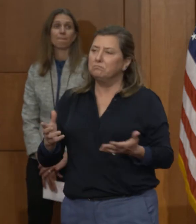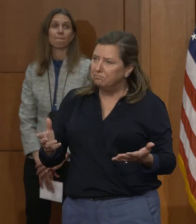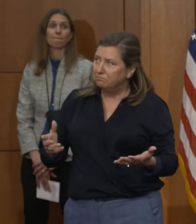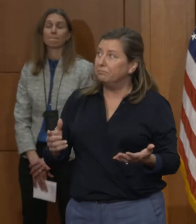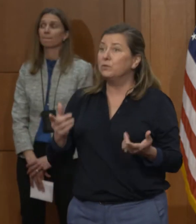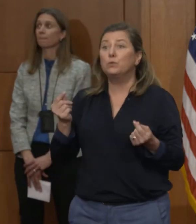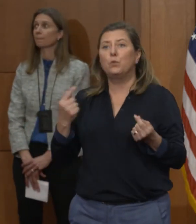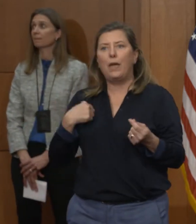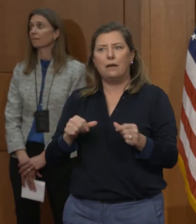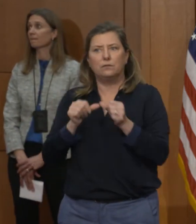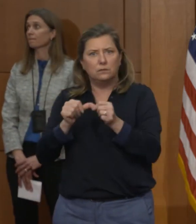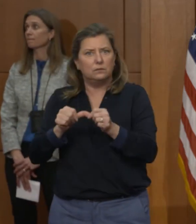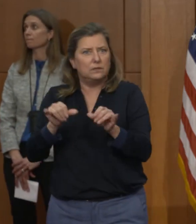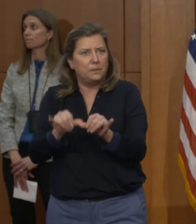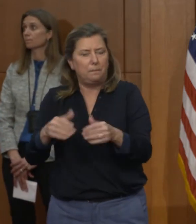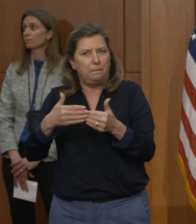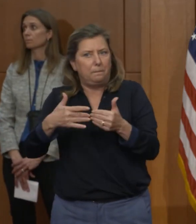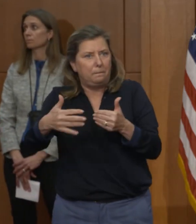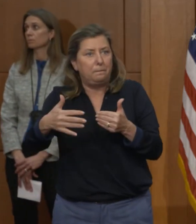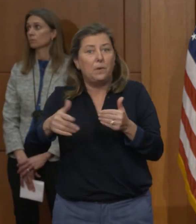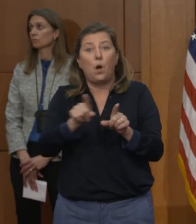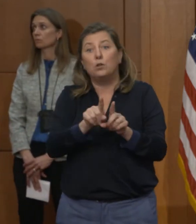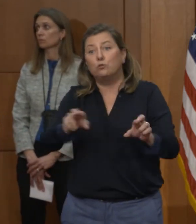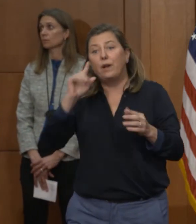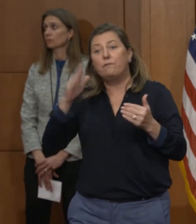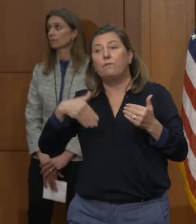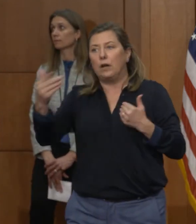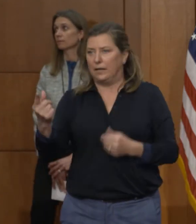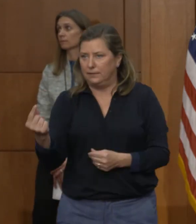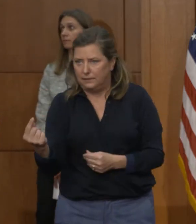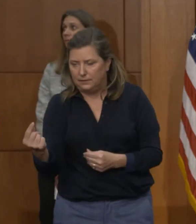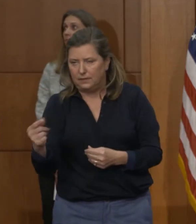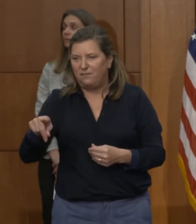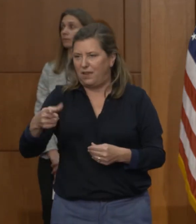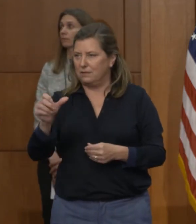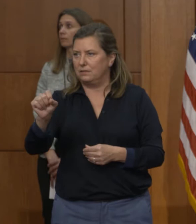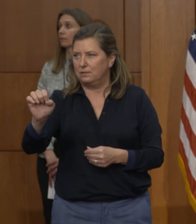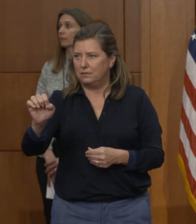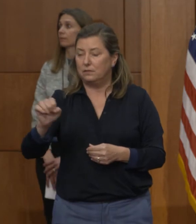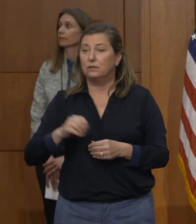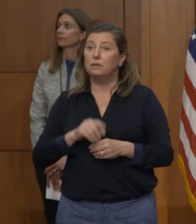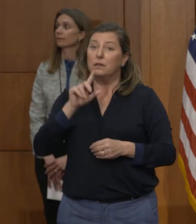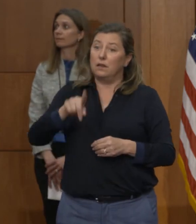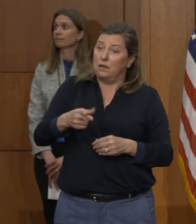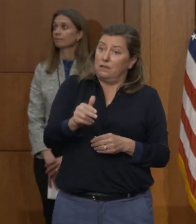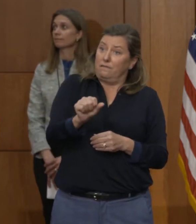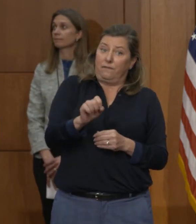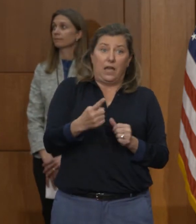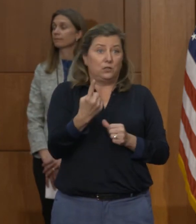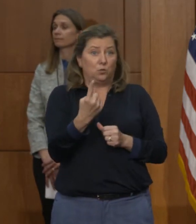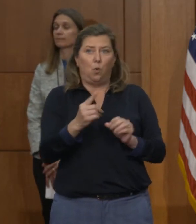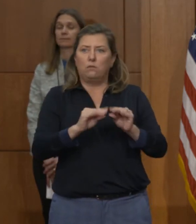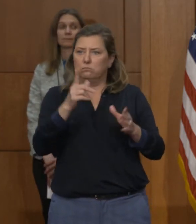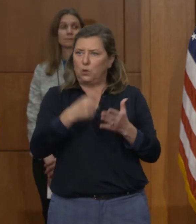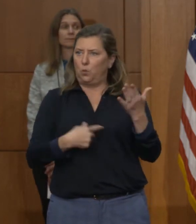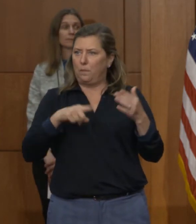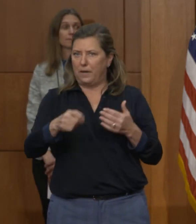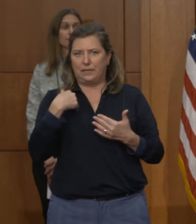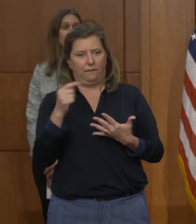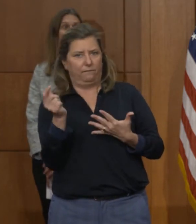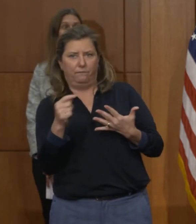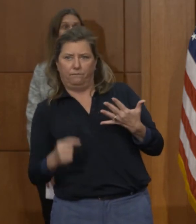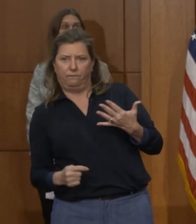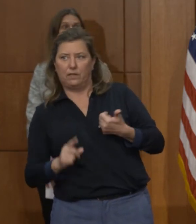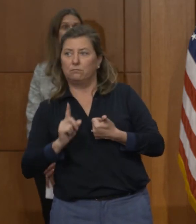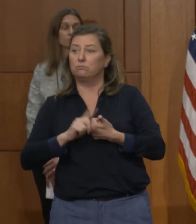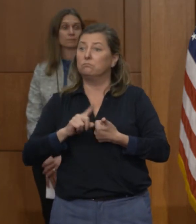to plan for that next phase. Our metrics for phase 1 are very clear. We need